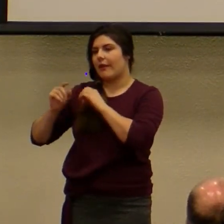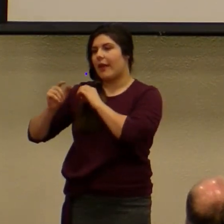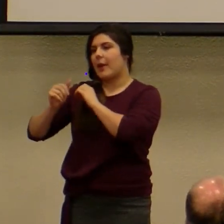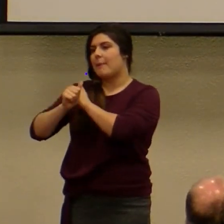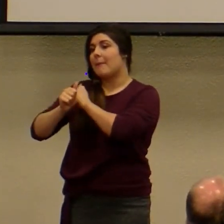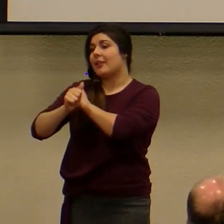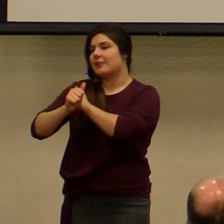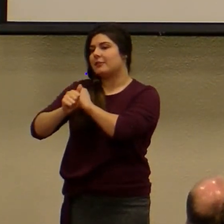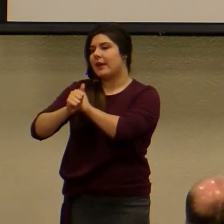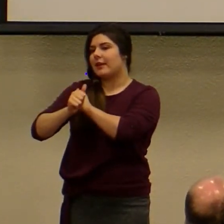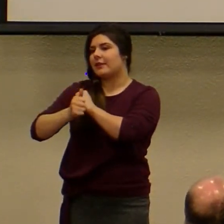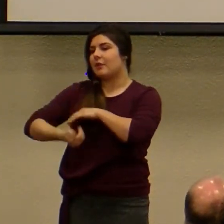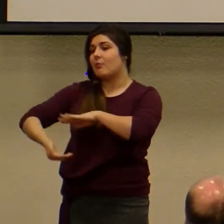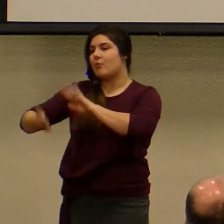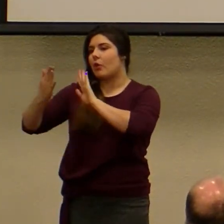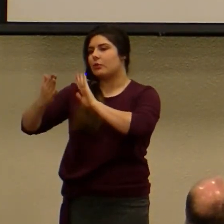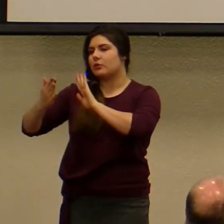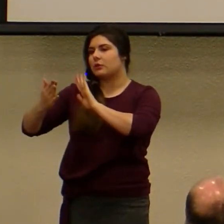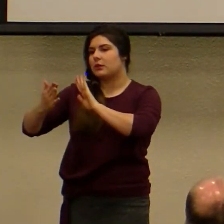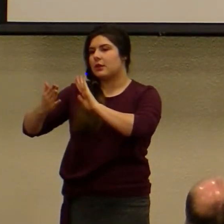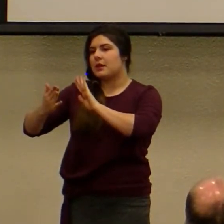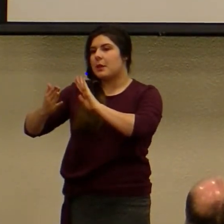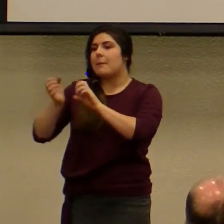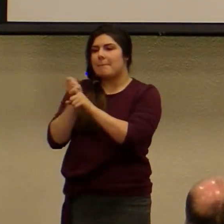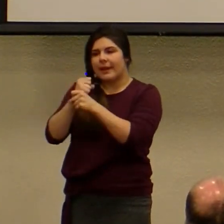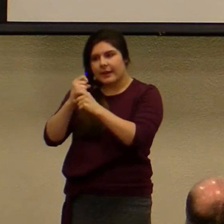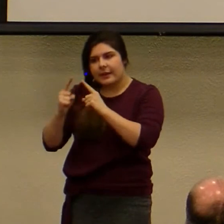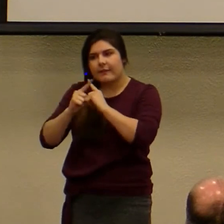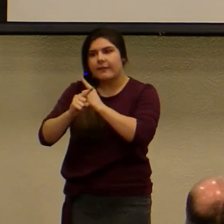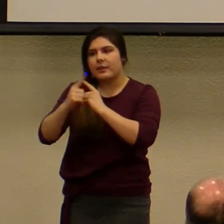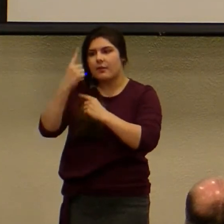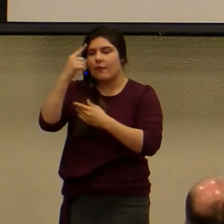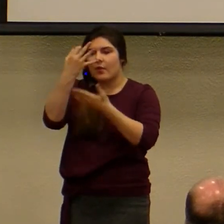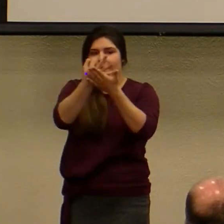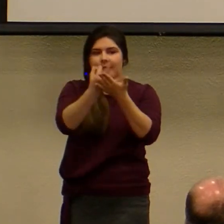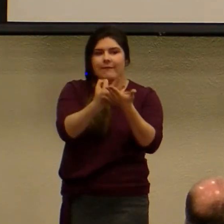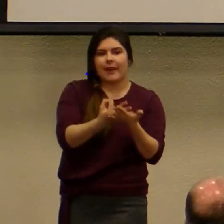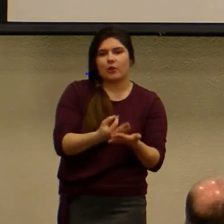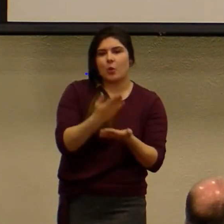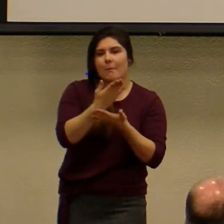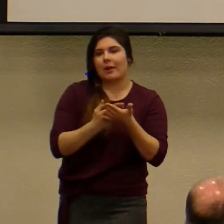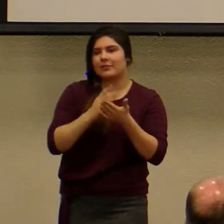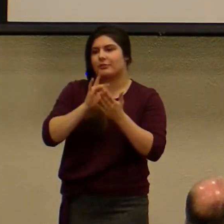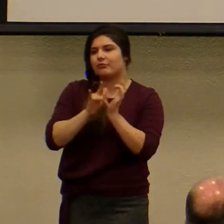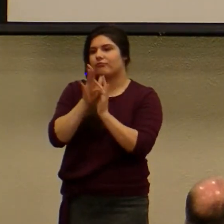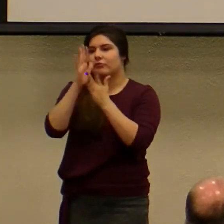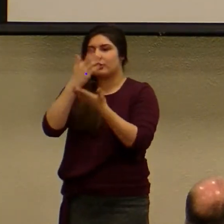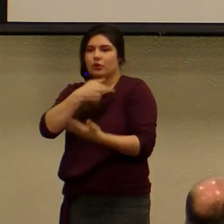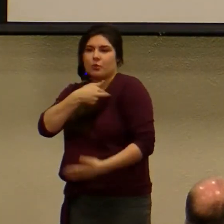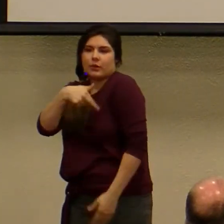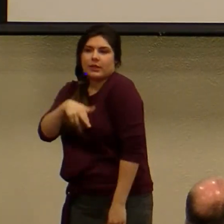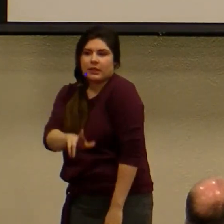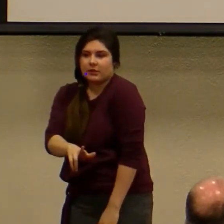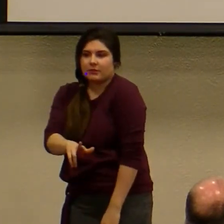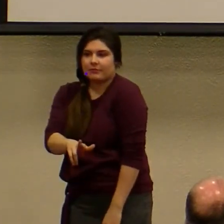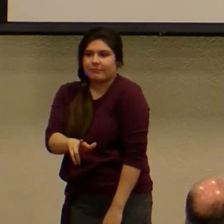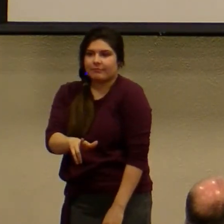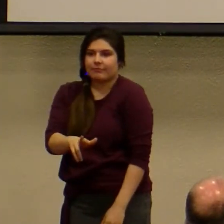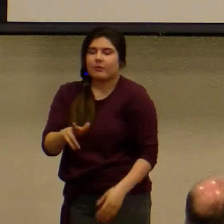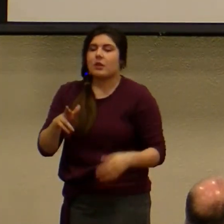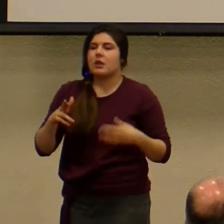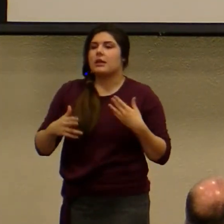posture that makes a defense for the factual aspects of Christianity. And that's right. Apologetic posture